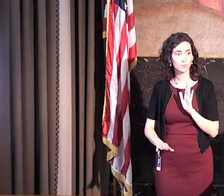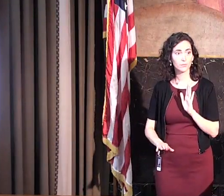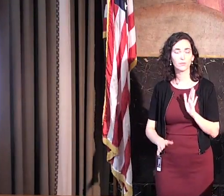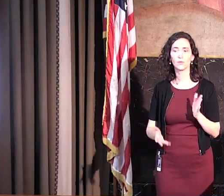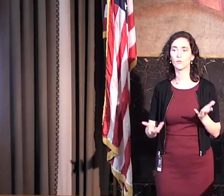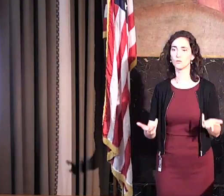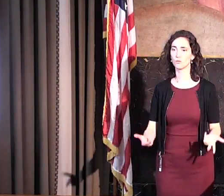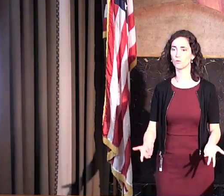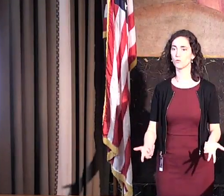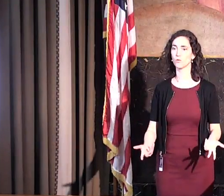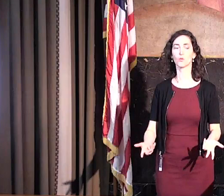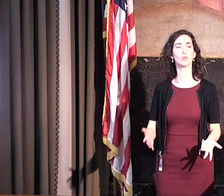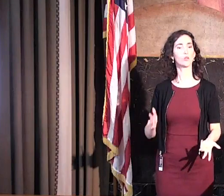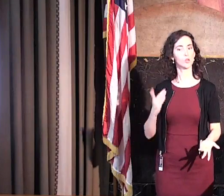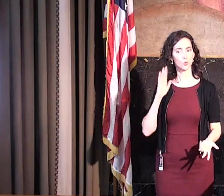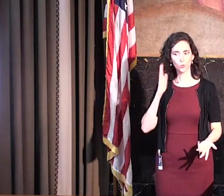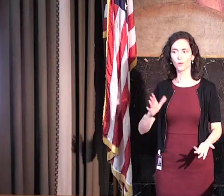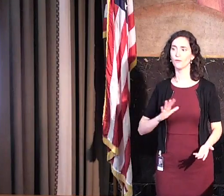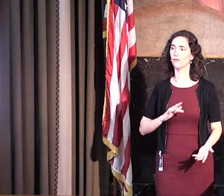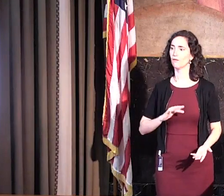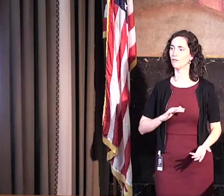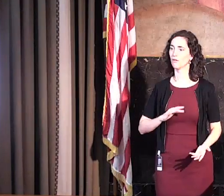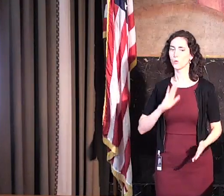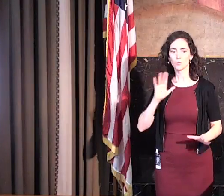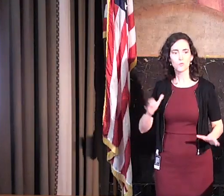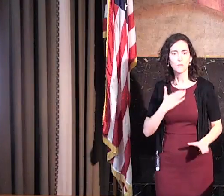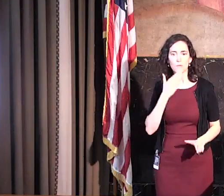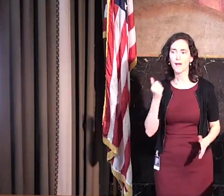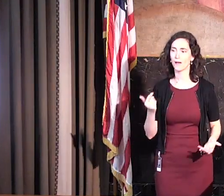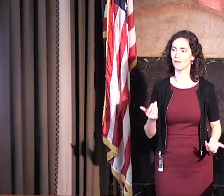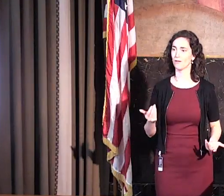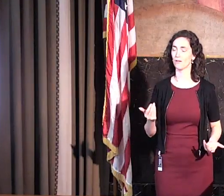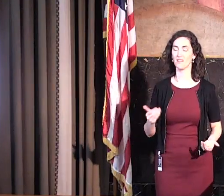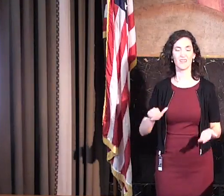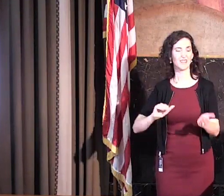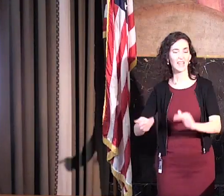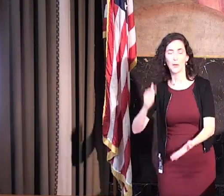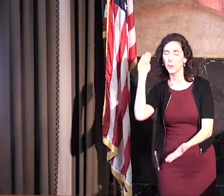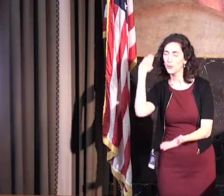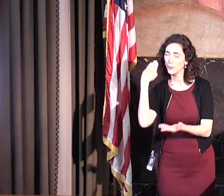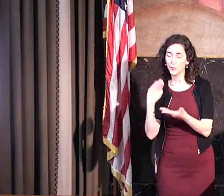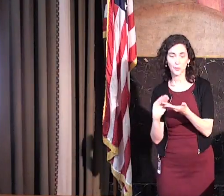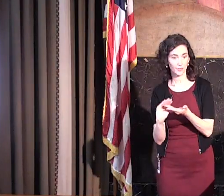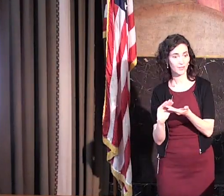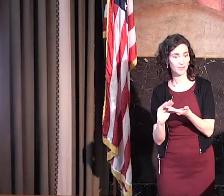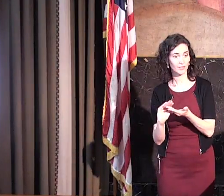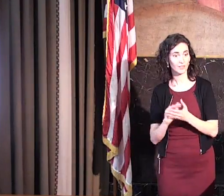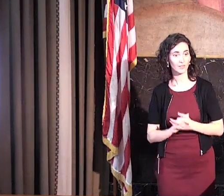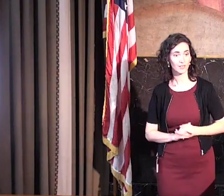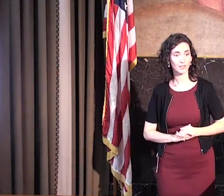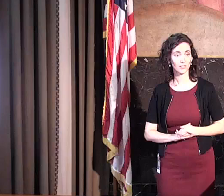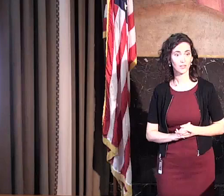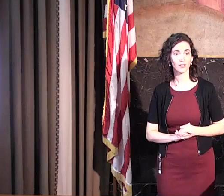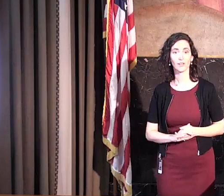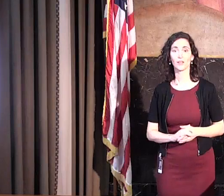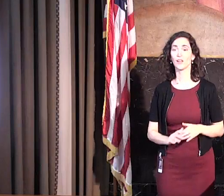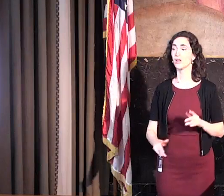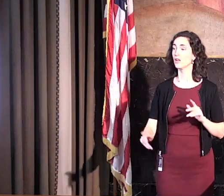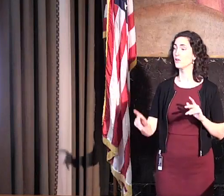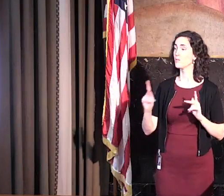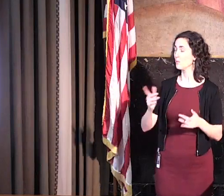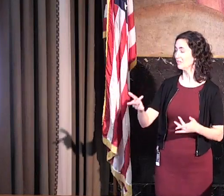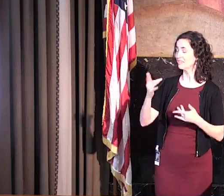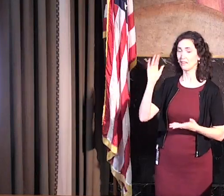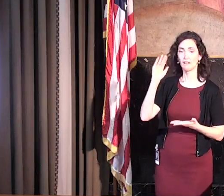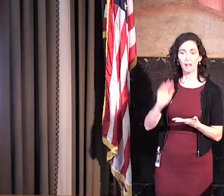how much better off we're going to be, how much less death we're going to experience, how many fewer people get